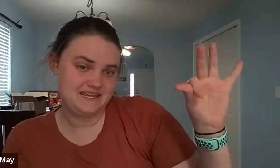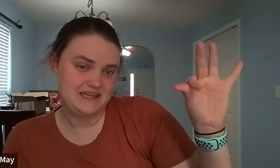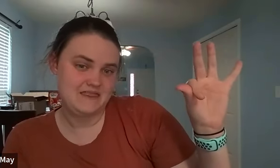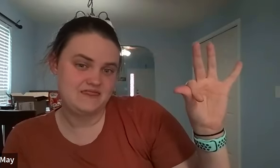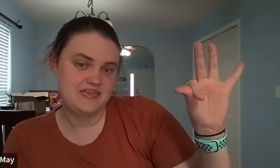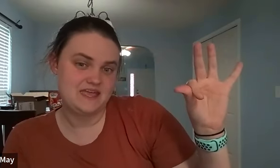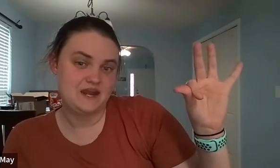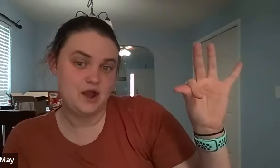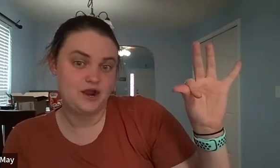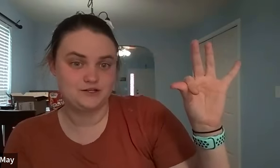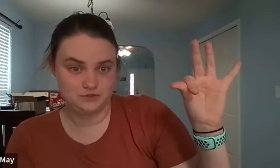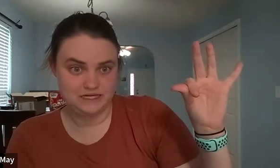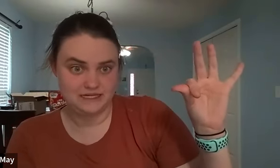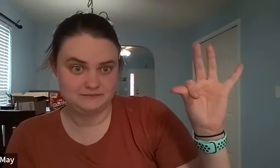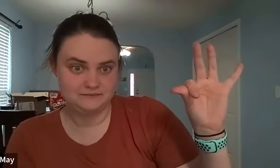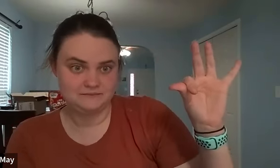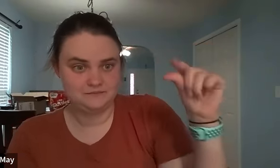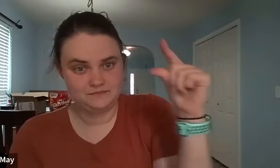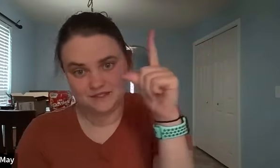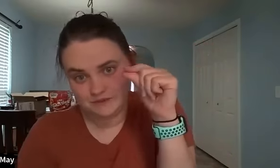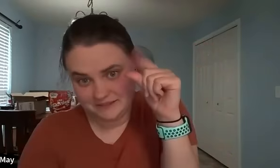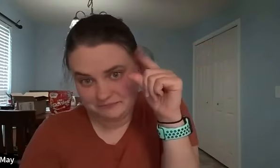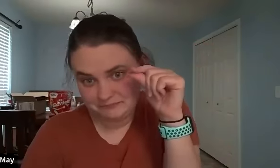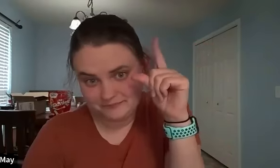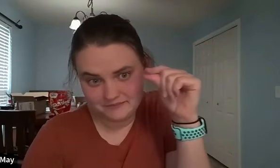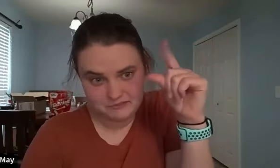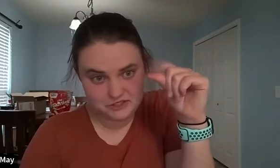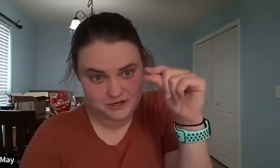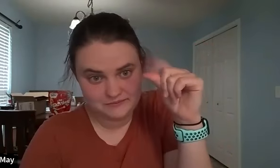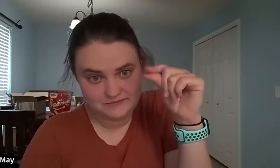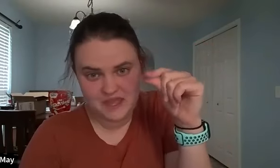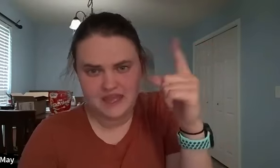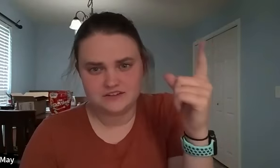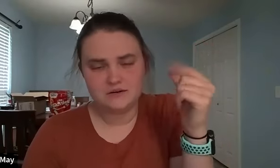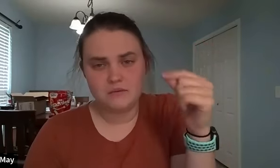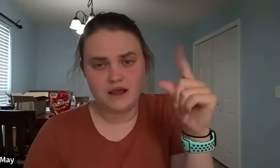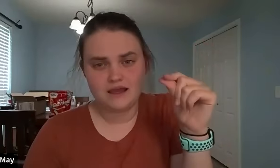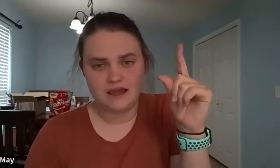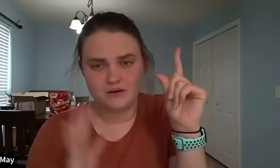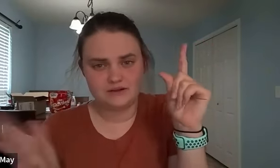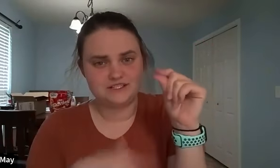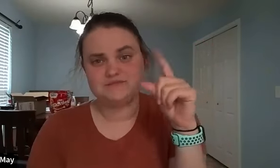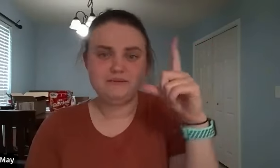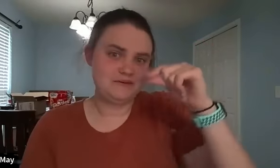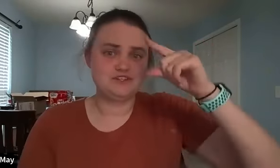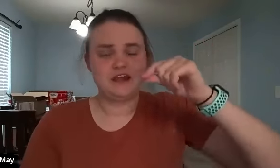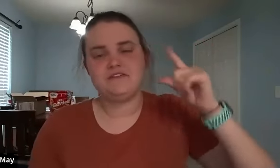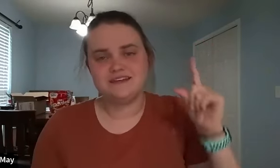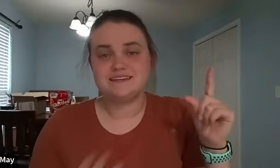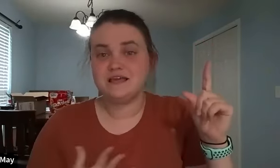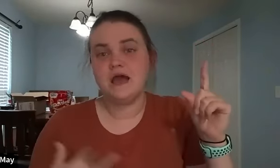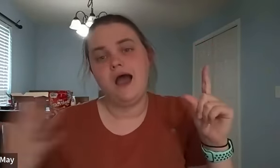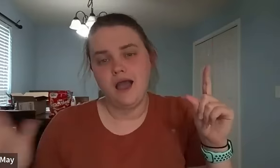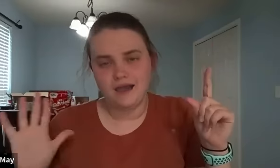19. And then our 20, baby shark. Don't know why I always just like baby shark. I think it's because